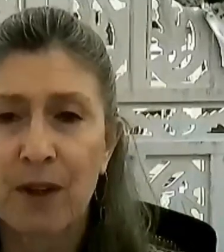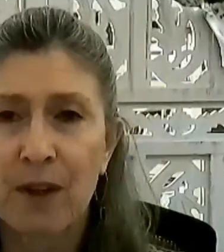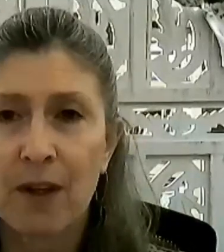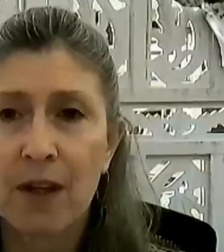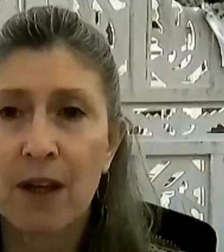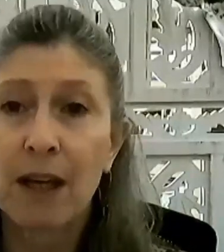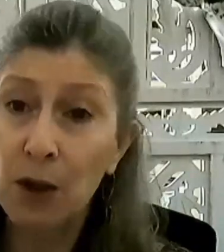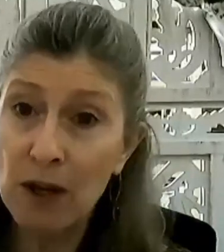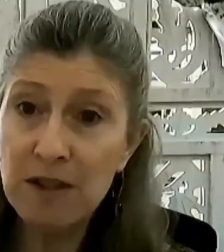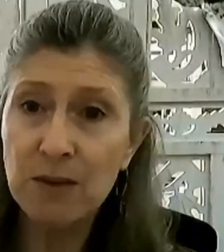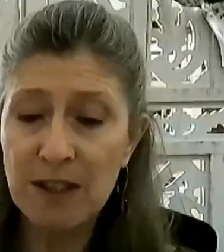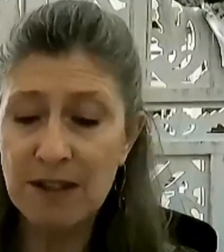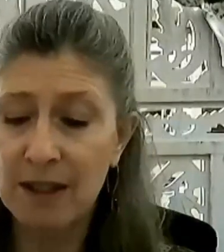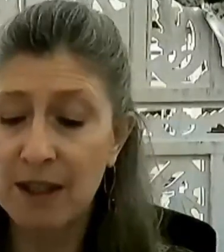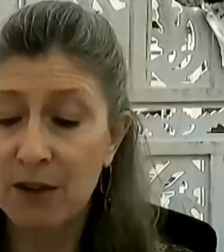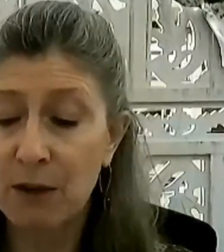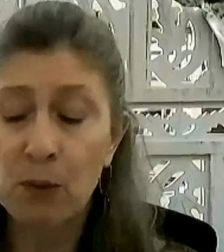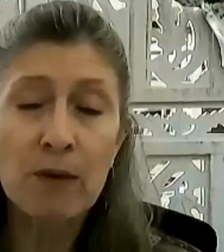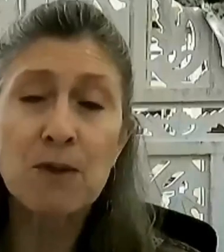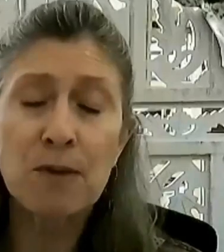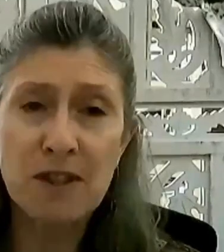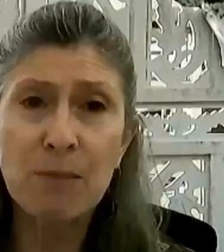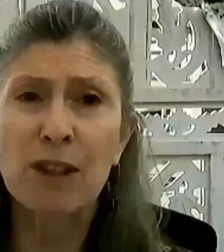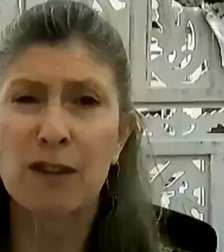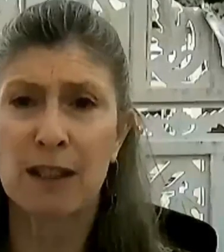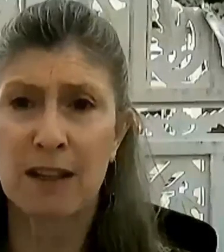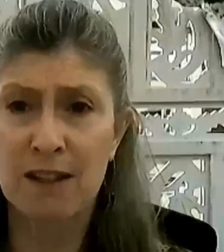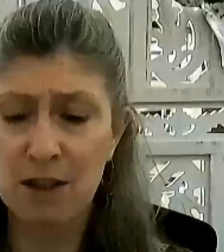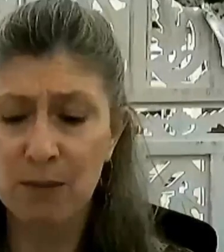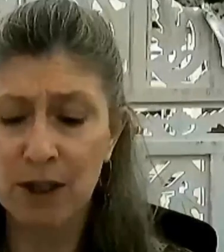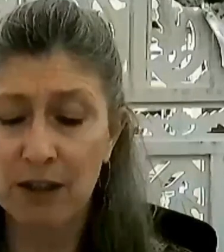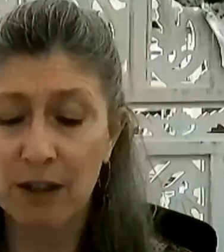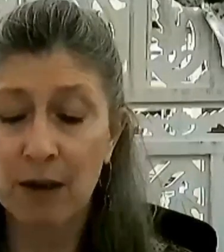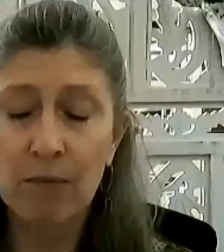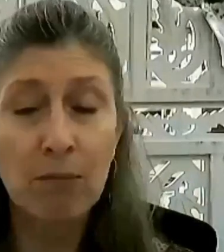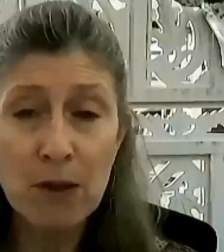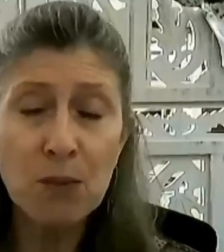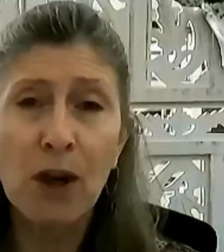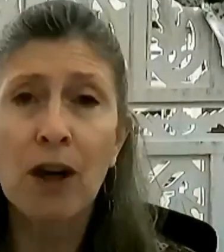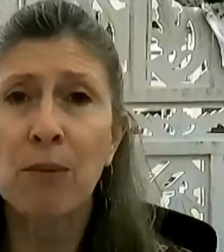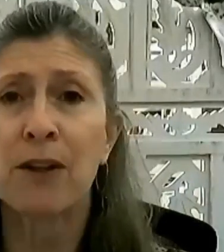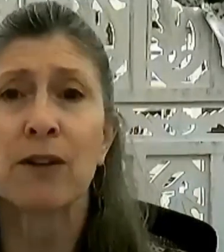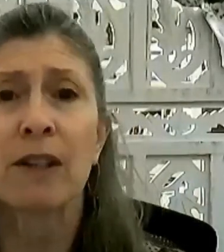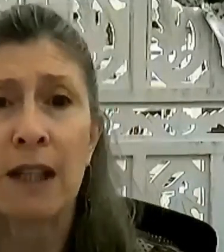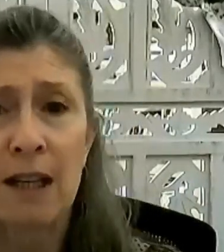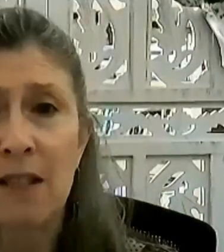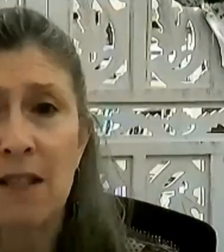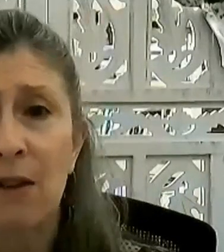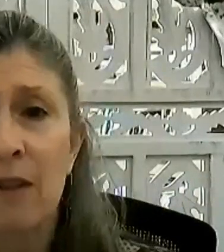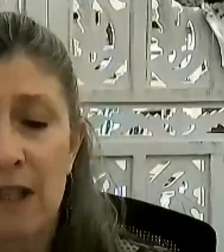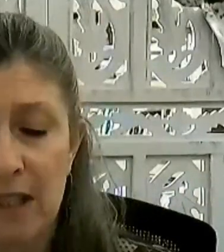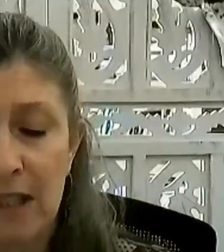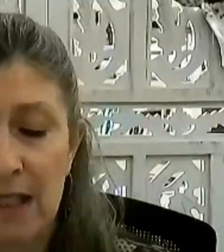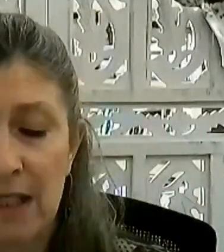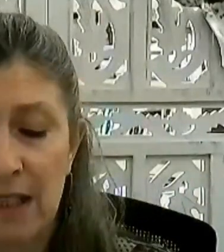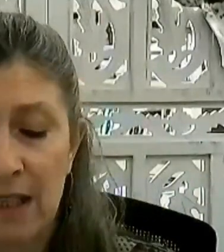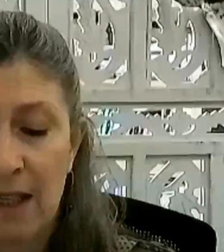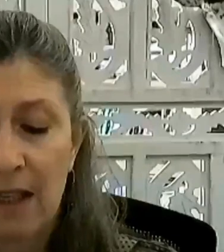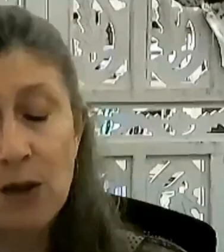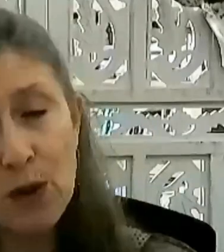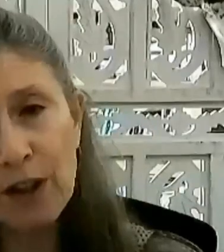together. And across the rest of the country, wolves were similarly exterminated, and most were gone by the early